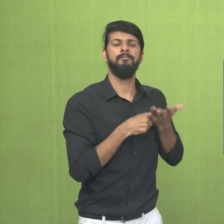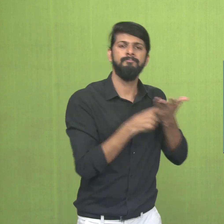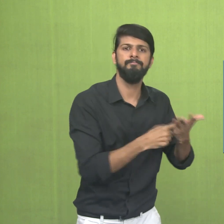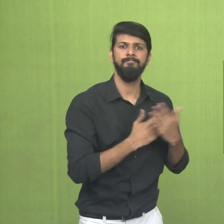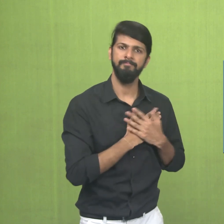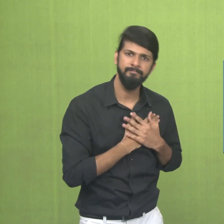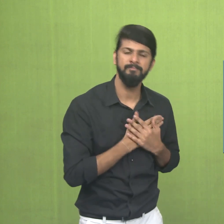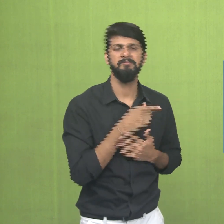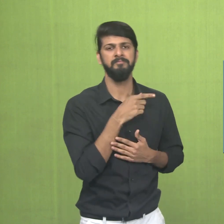art.